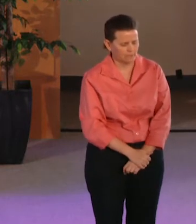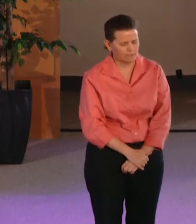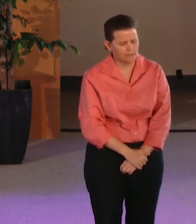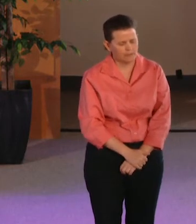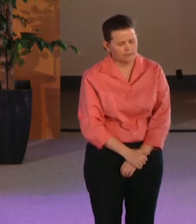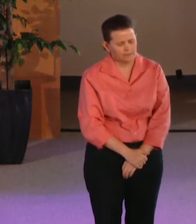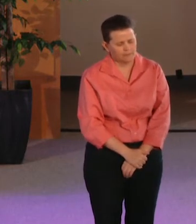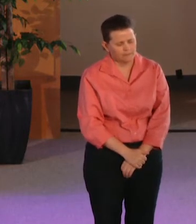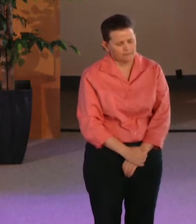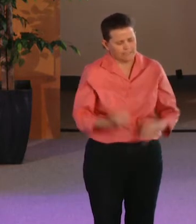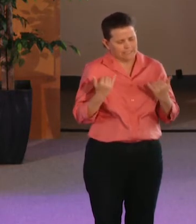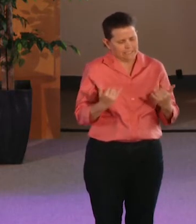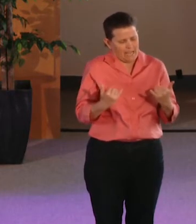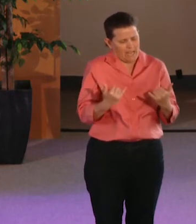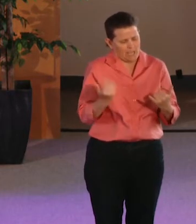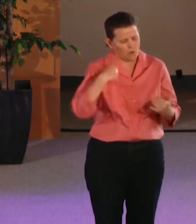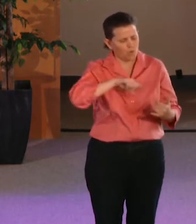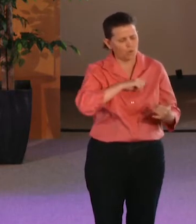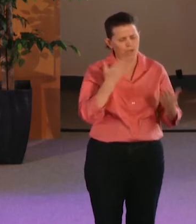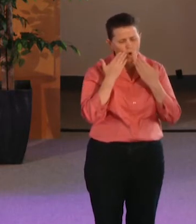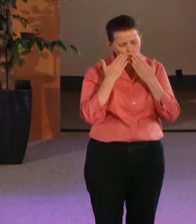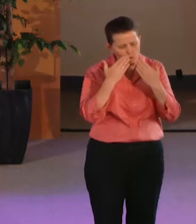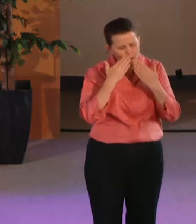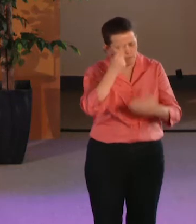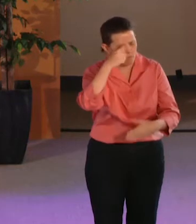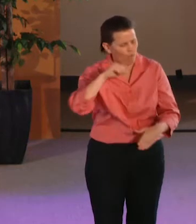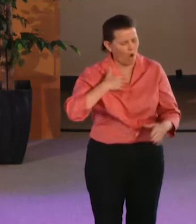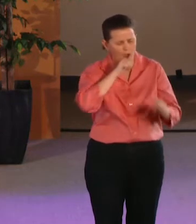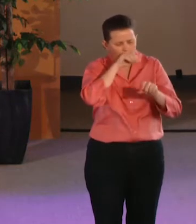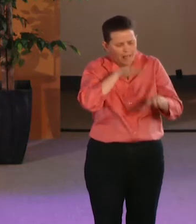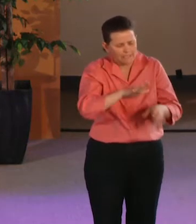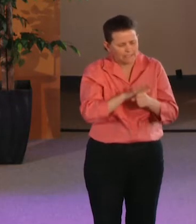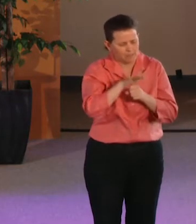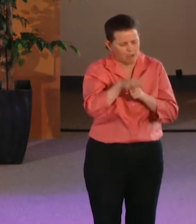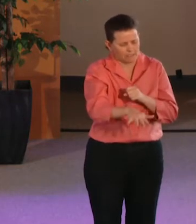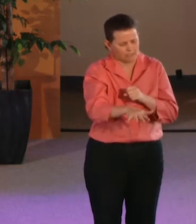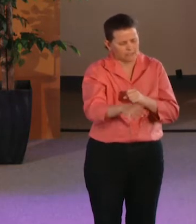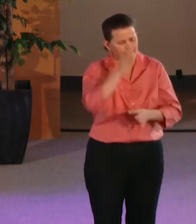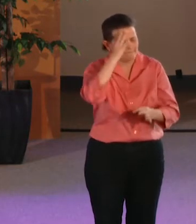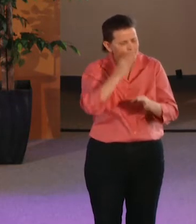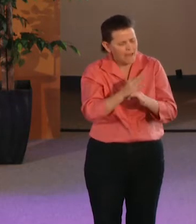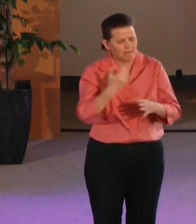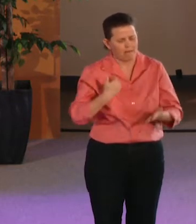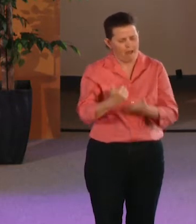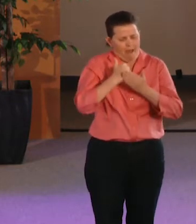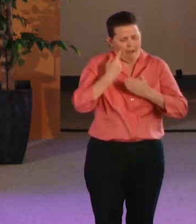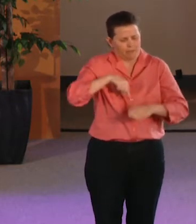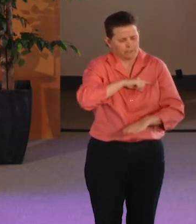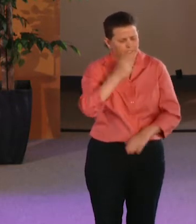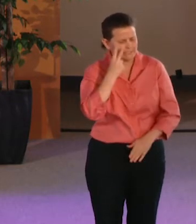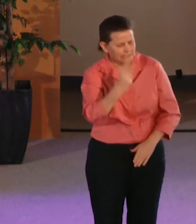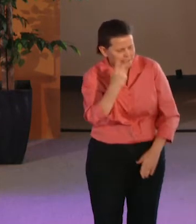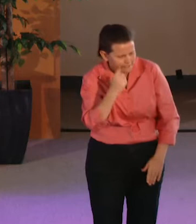We are grateful for our blessed abundance and our faith that lights our way and connects us to the one true light, love,